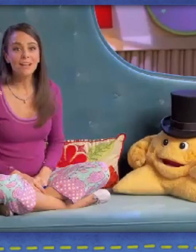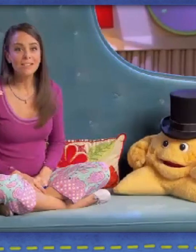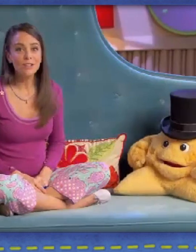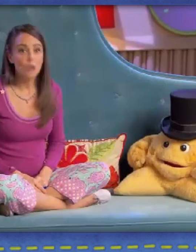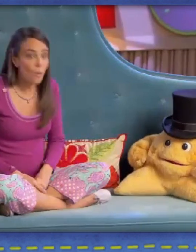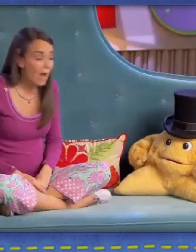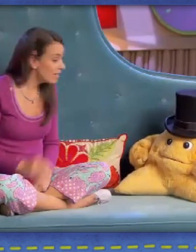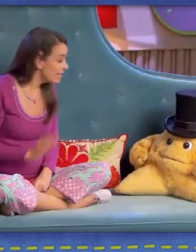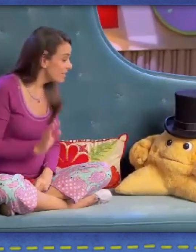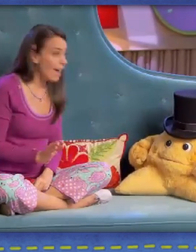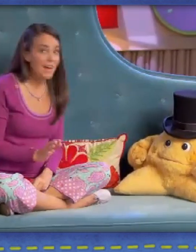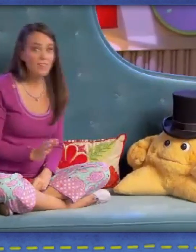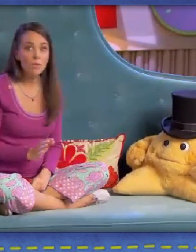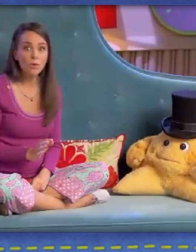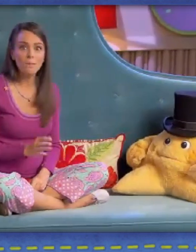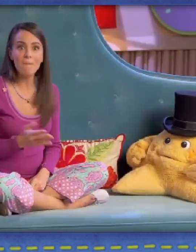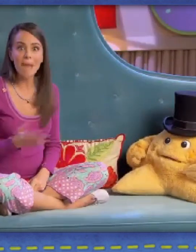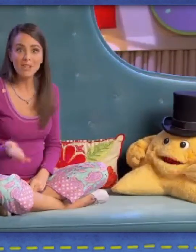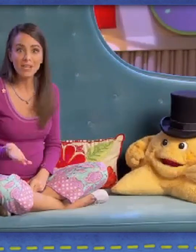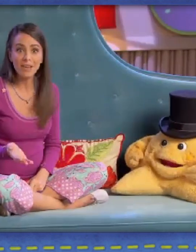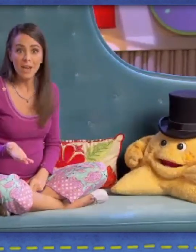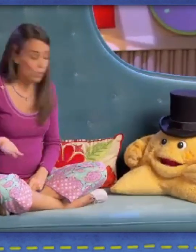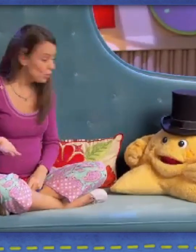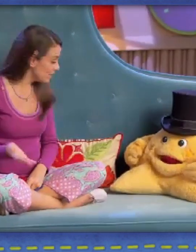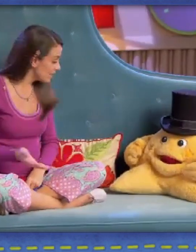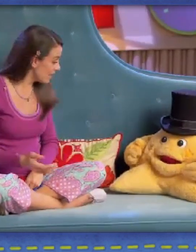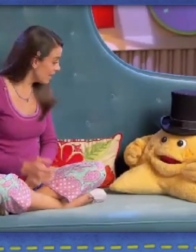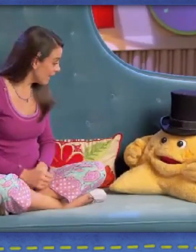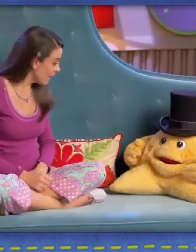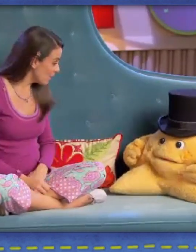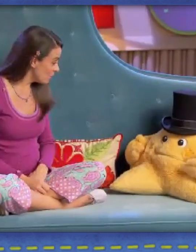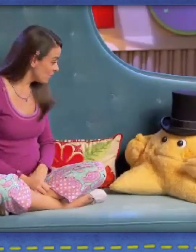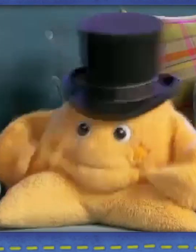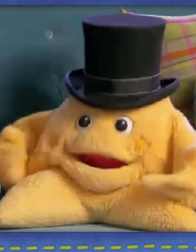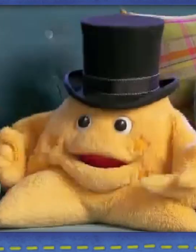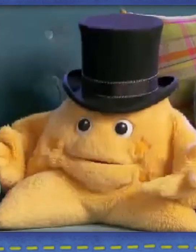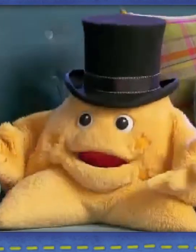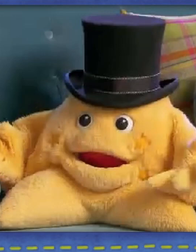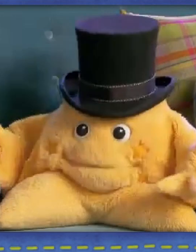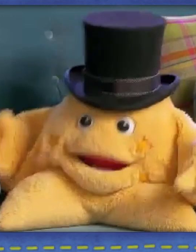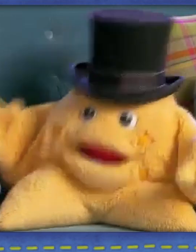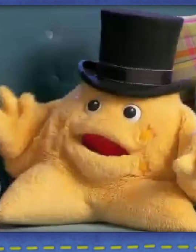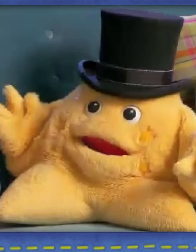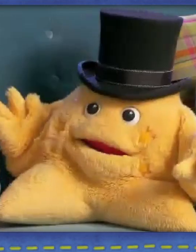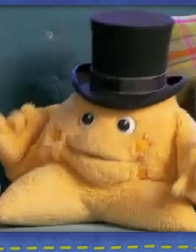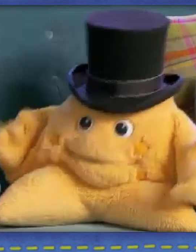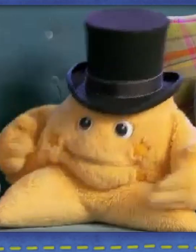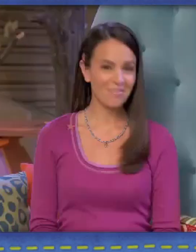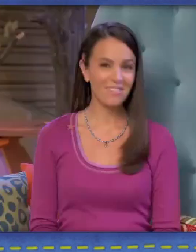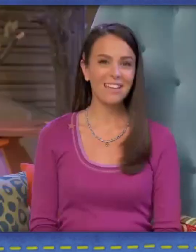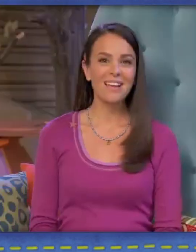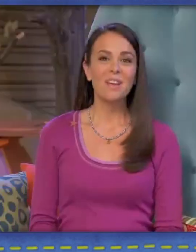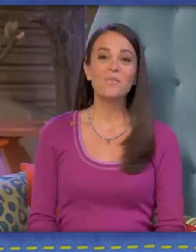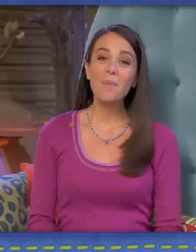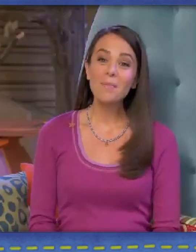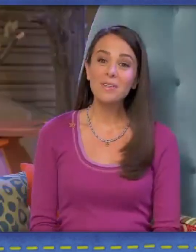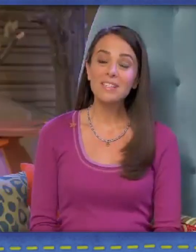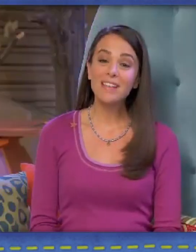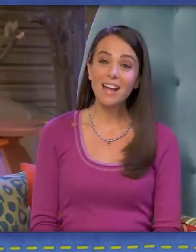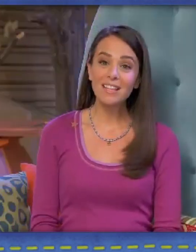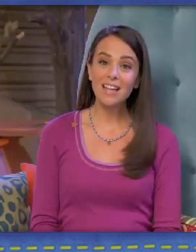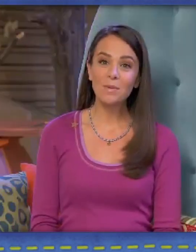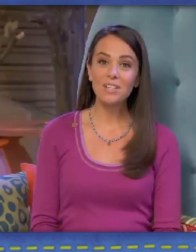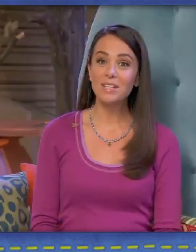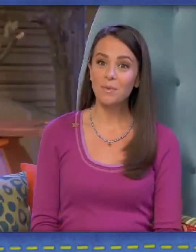Would you like to know how to sign the word magic using sign language? Yes, I would.